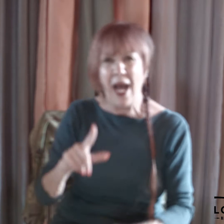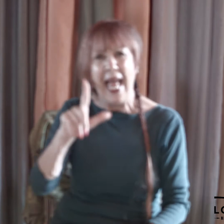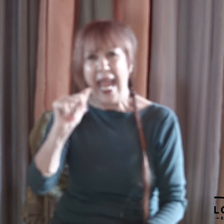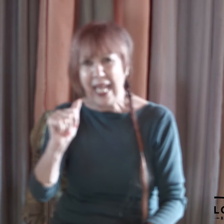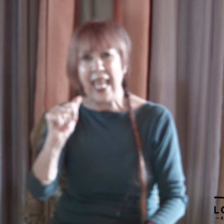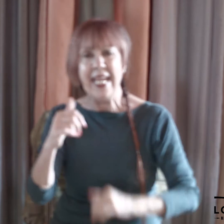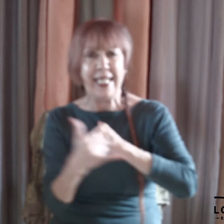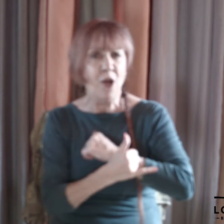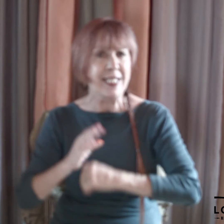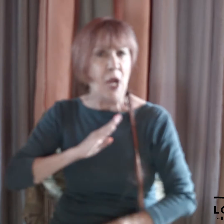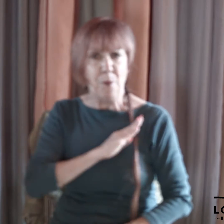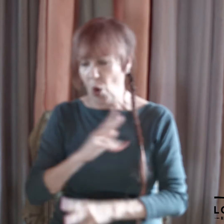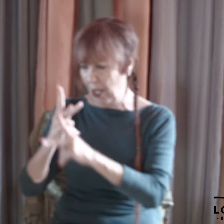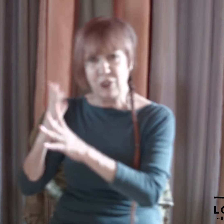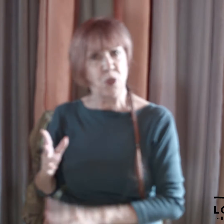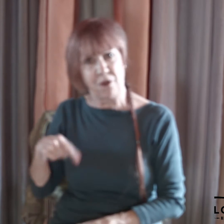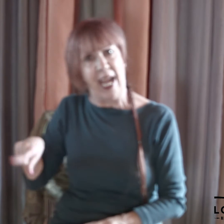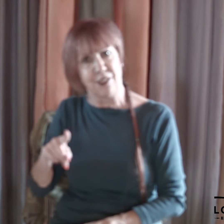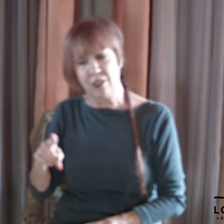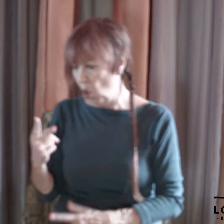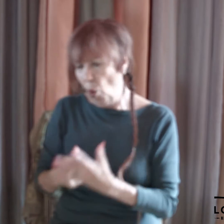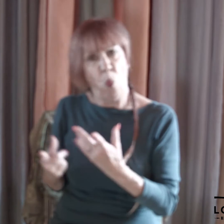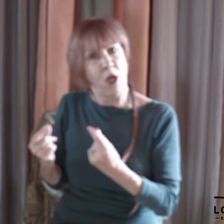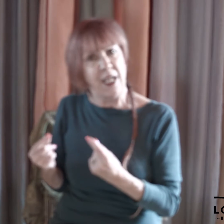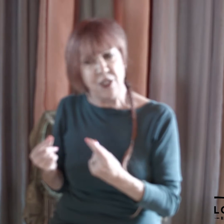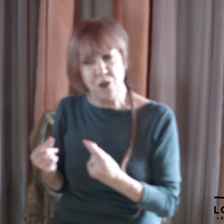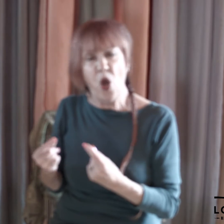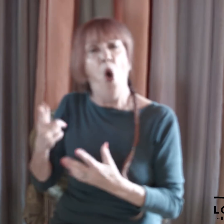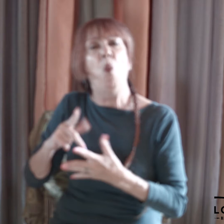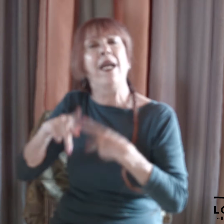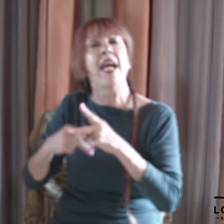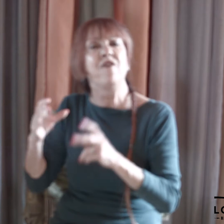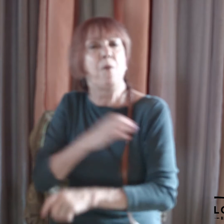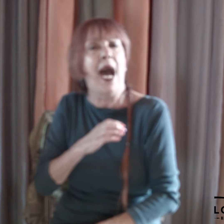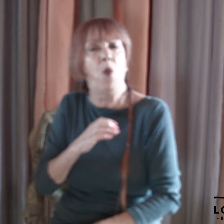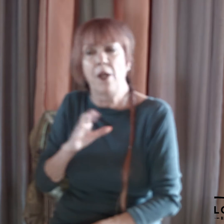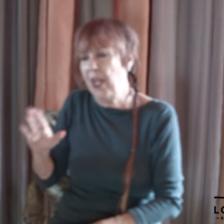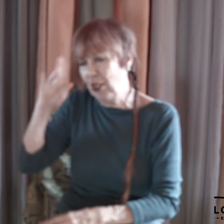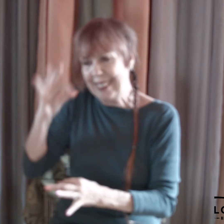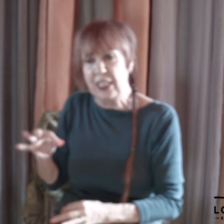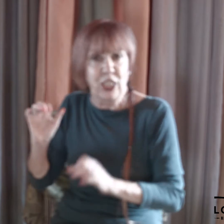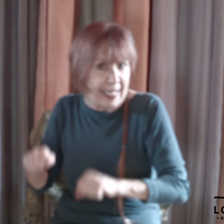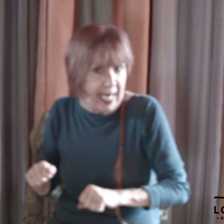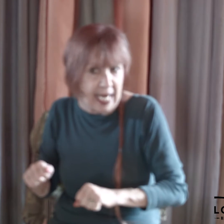County Board of Supervisors, and what kinds of decisions does it have the power to make and perhaps not to